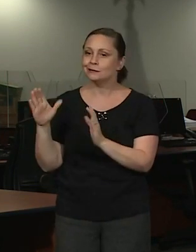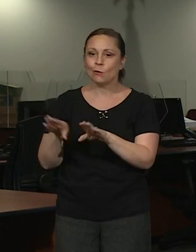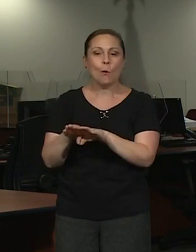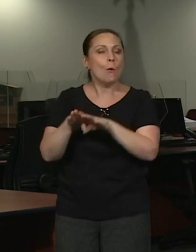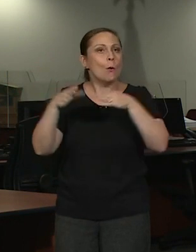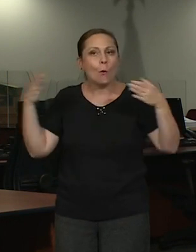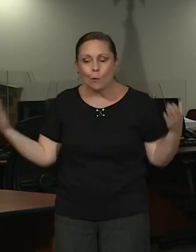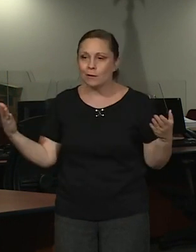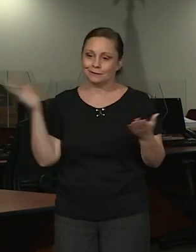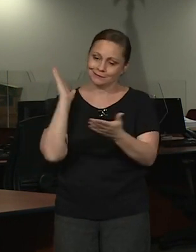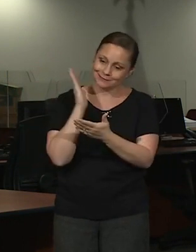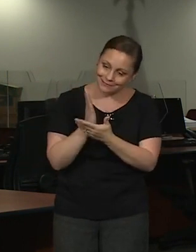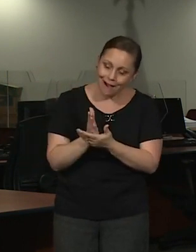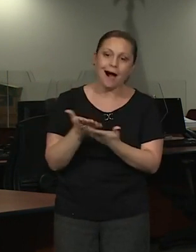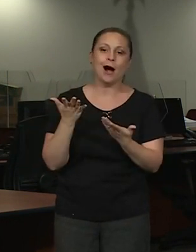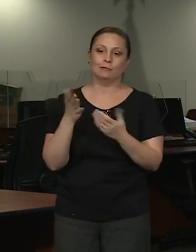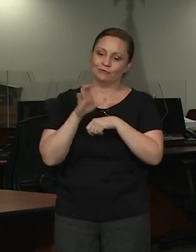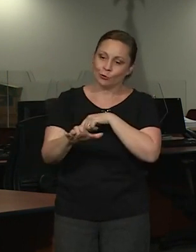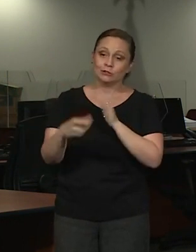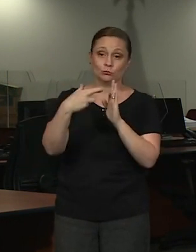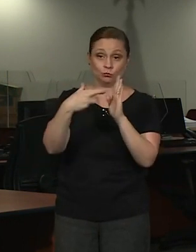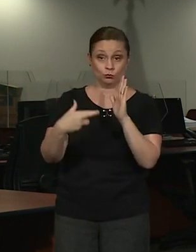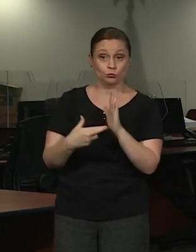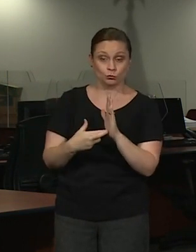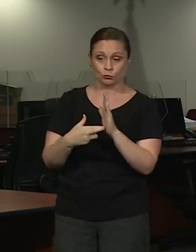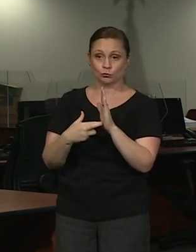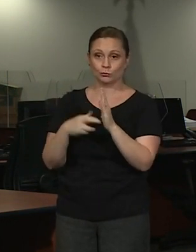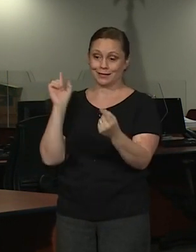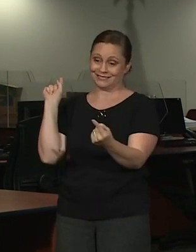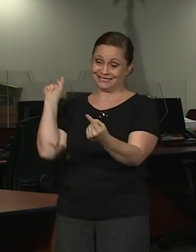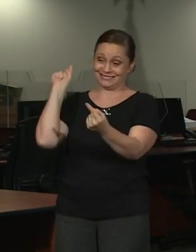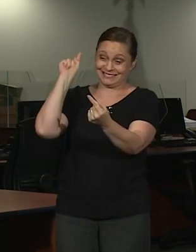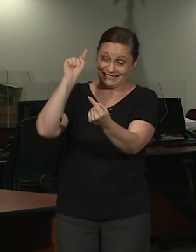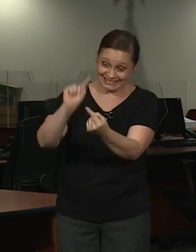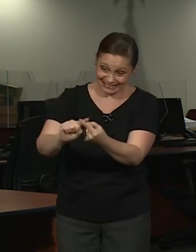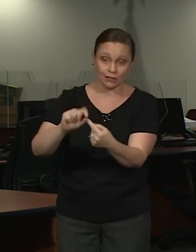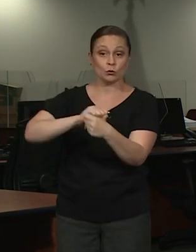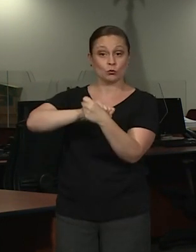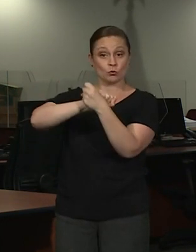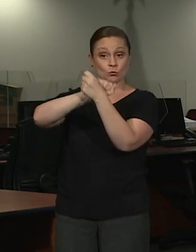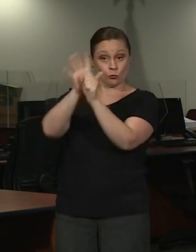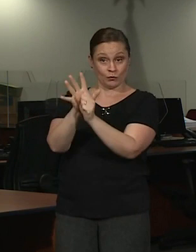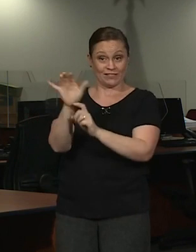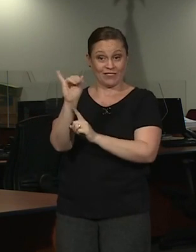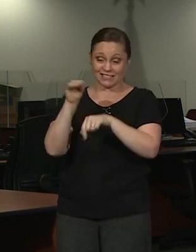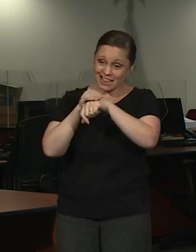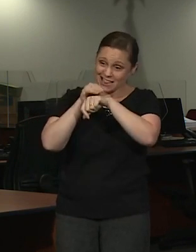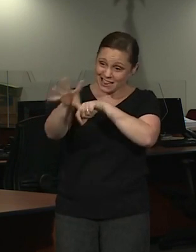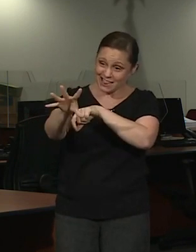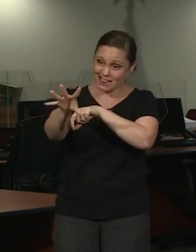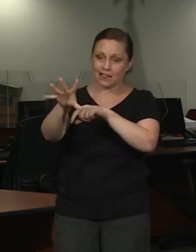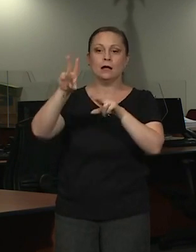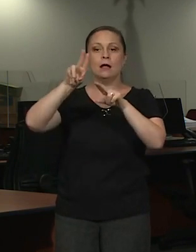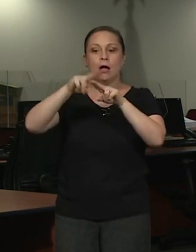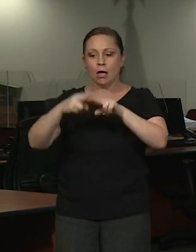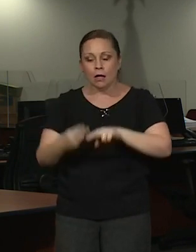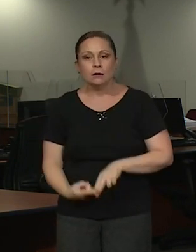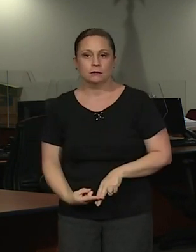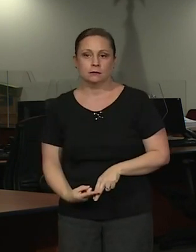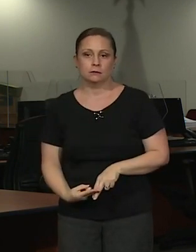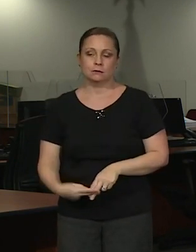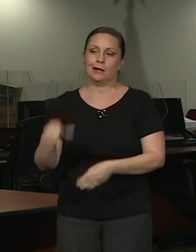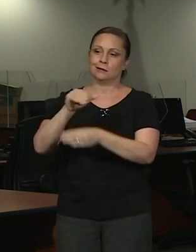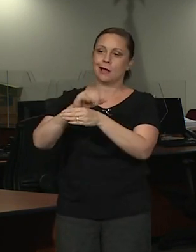active groups and activities until we see that infection rate go down. And that is on nightclubs, on